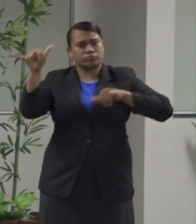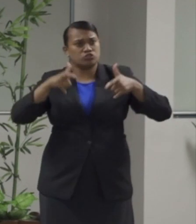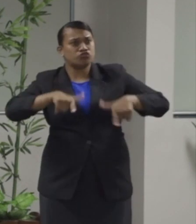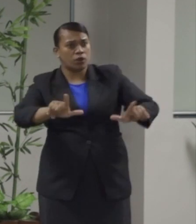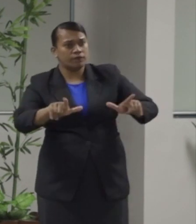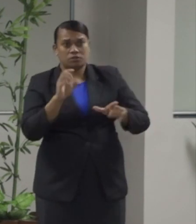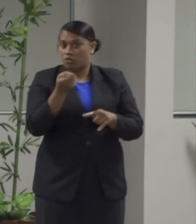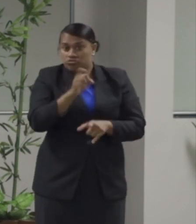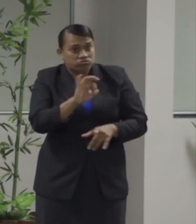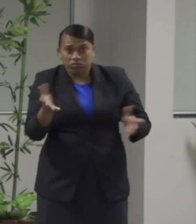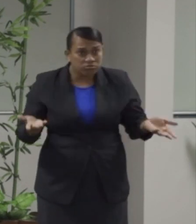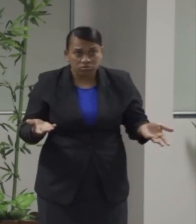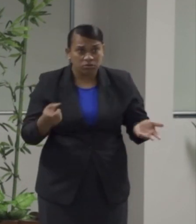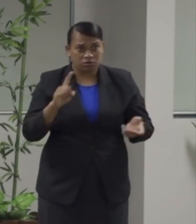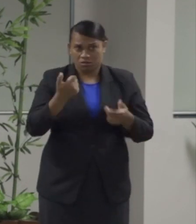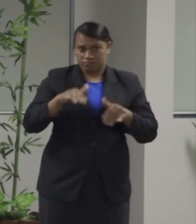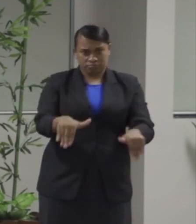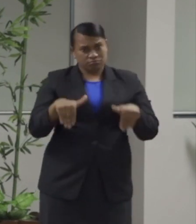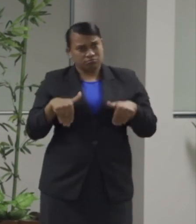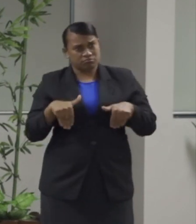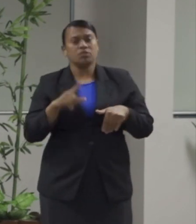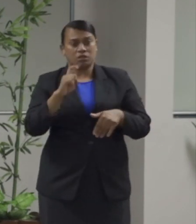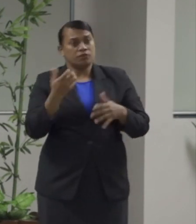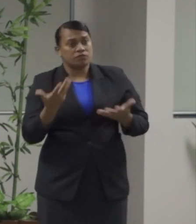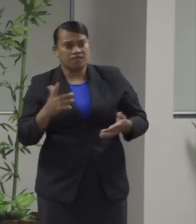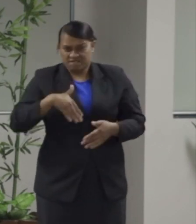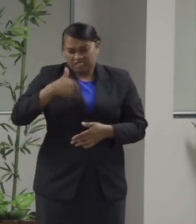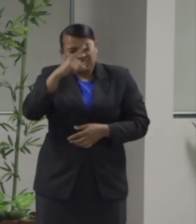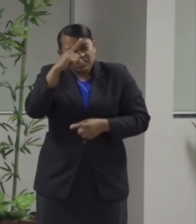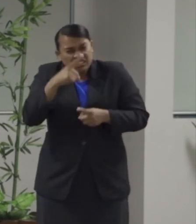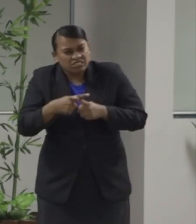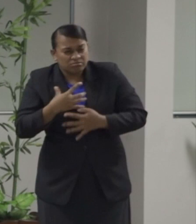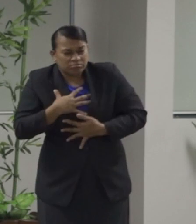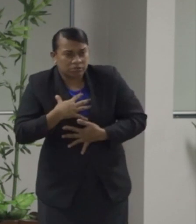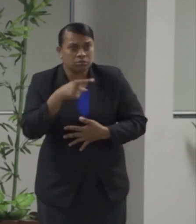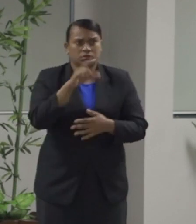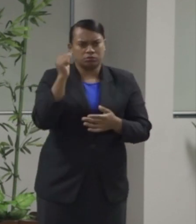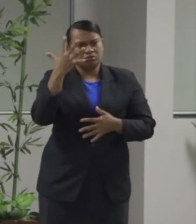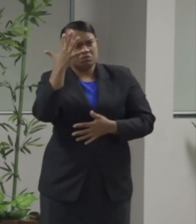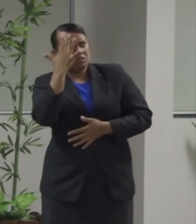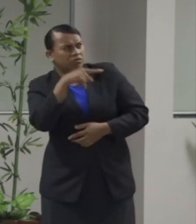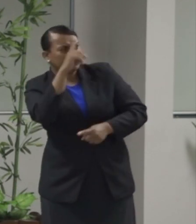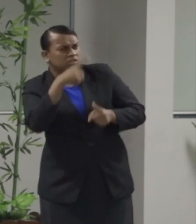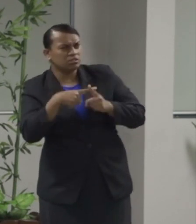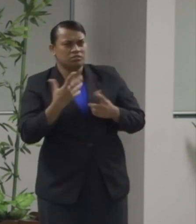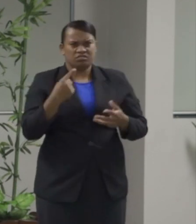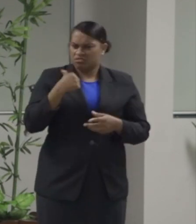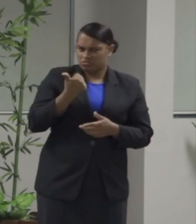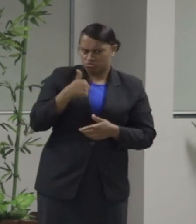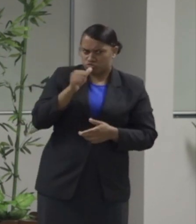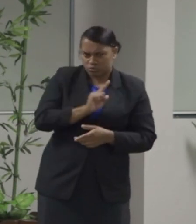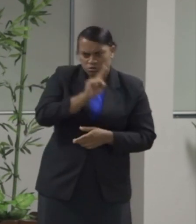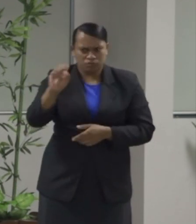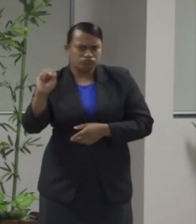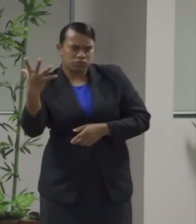been feeling sick or know someone who's sick, have you told anyone or have you acted in reckless ways that have